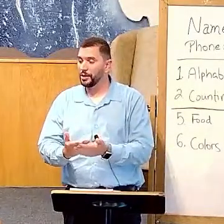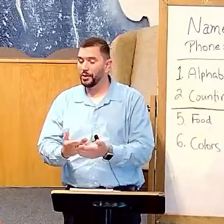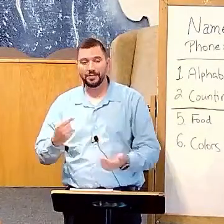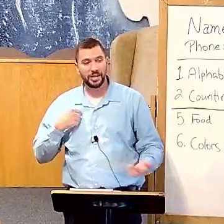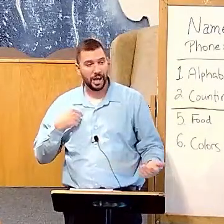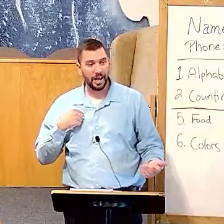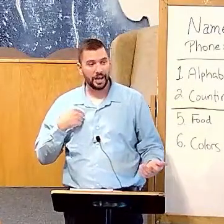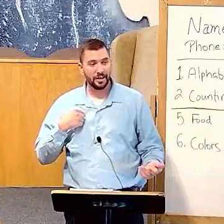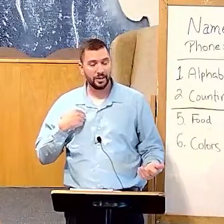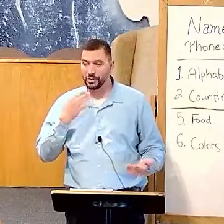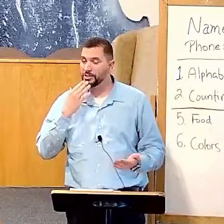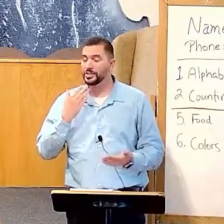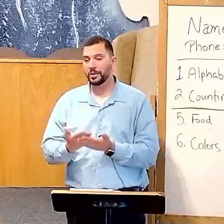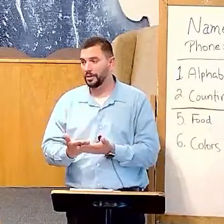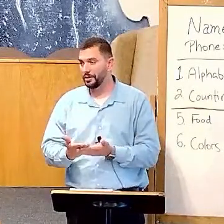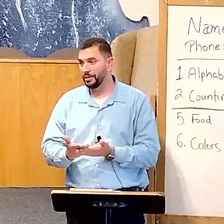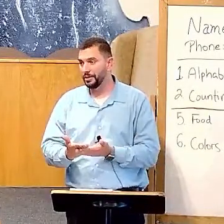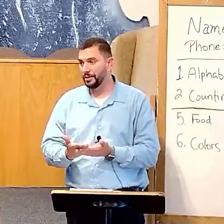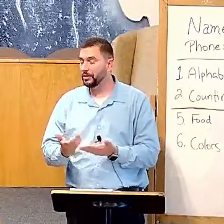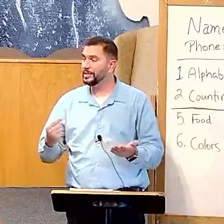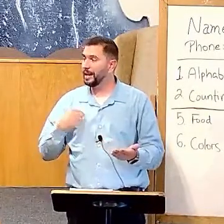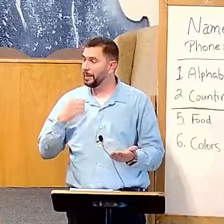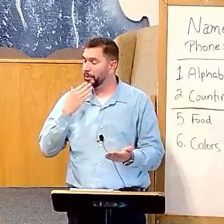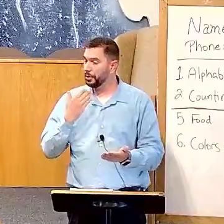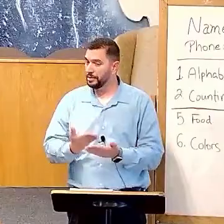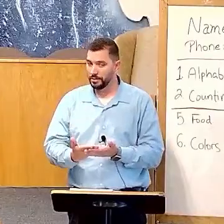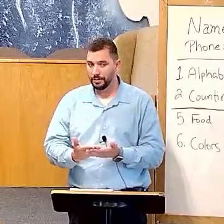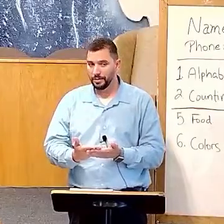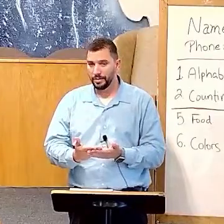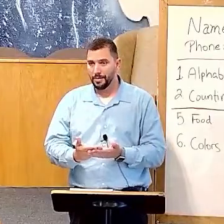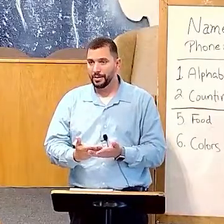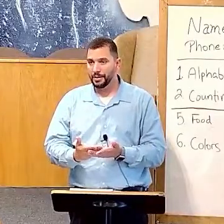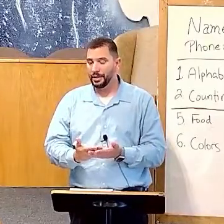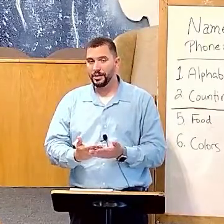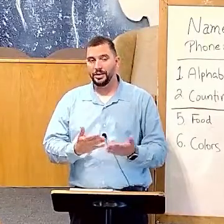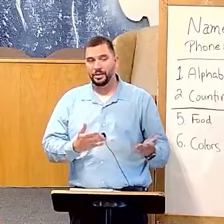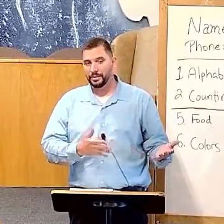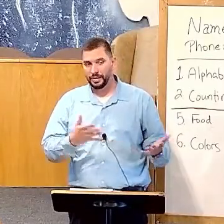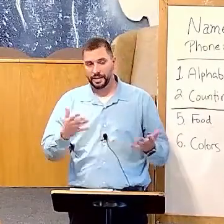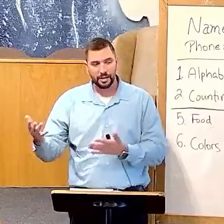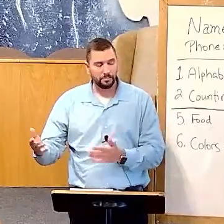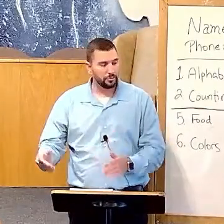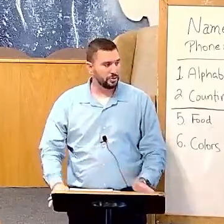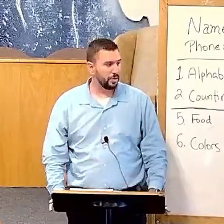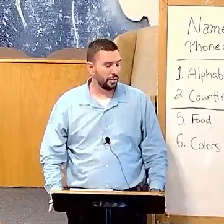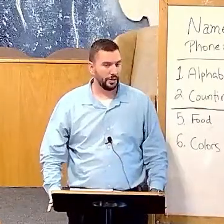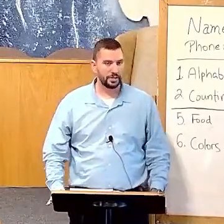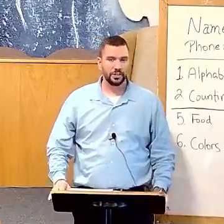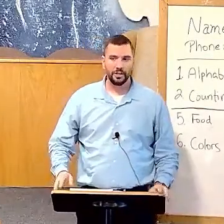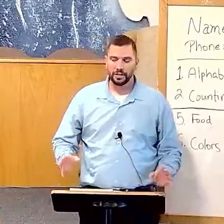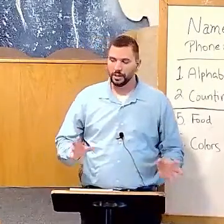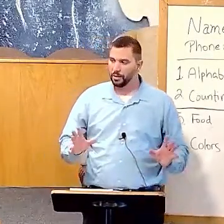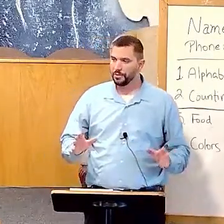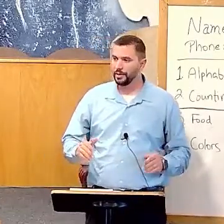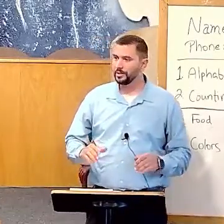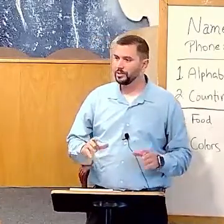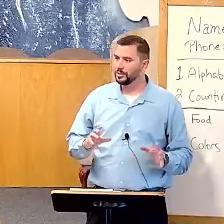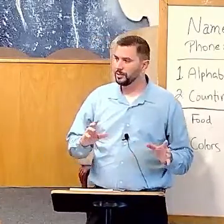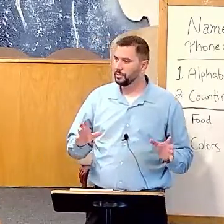to say I. You can just say good. You can say I'm good. But again, that comes, that's the little things.